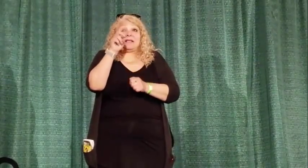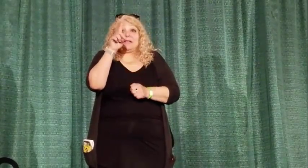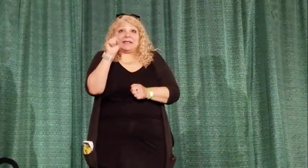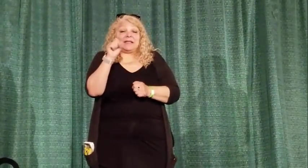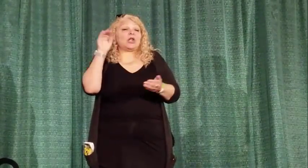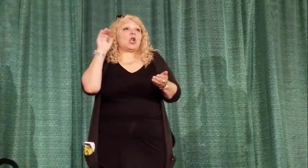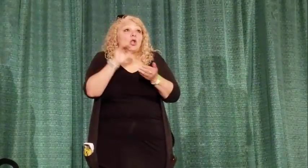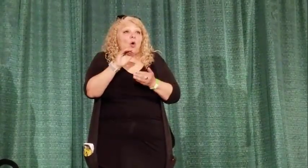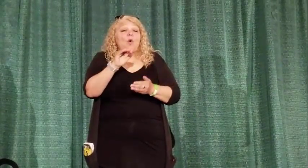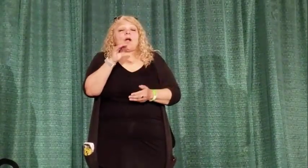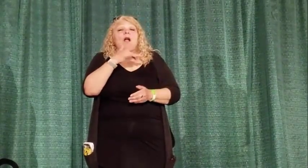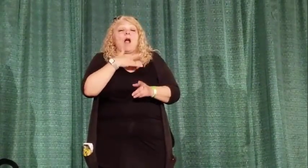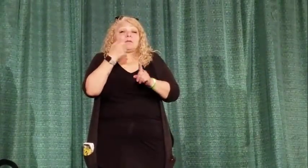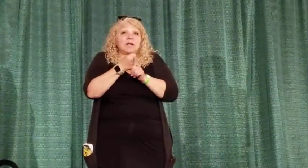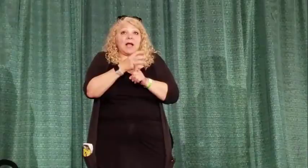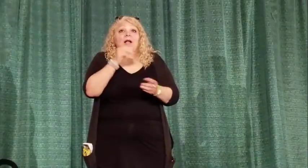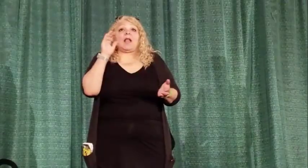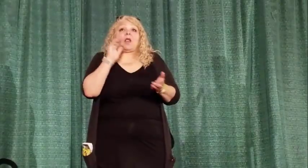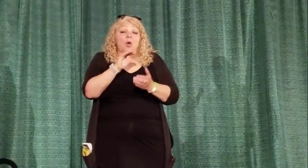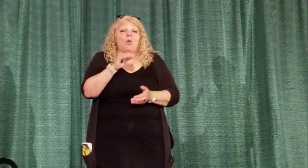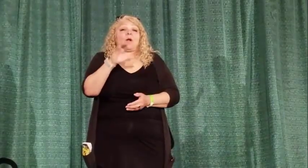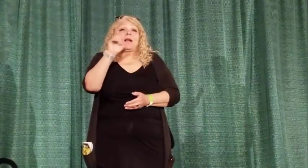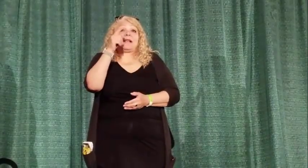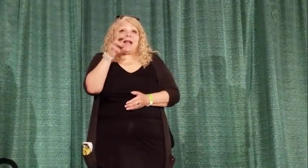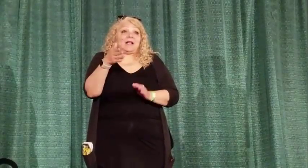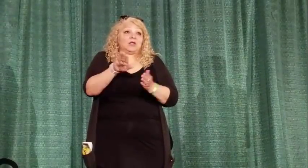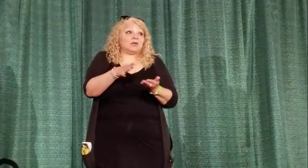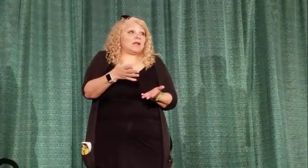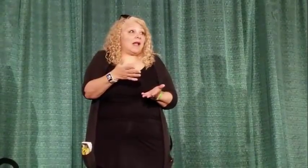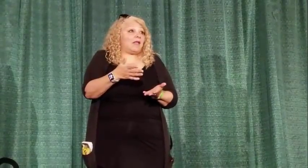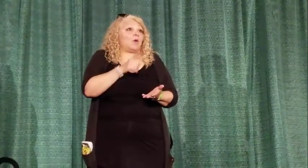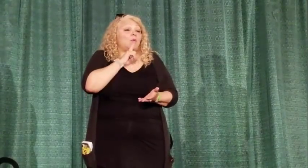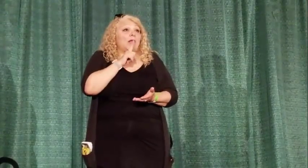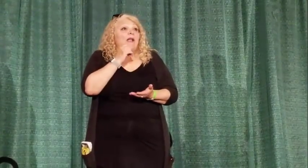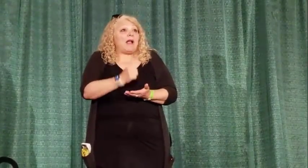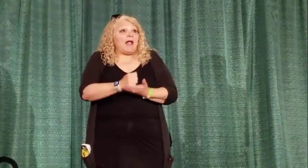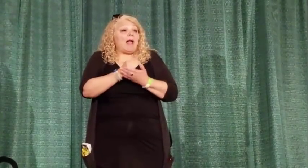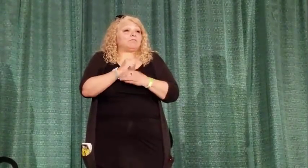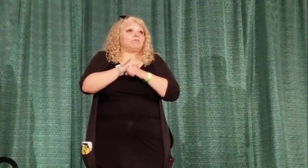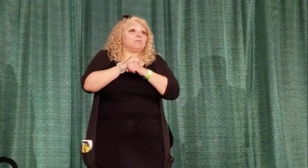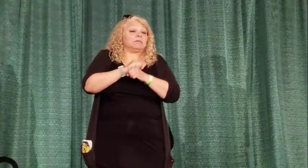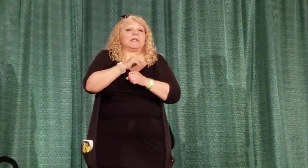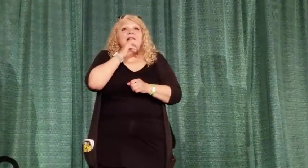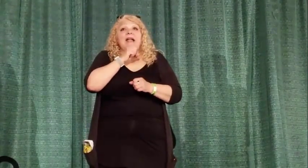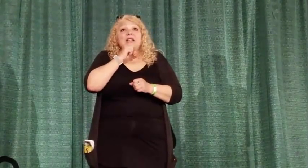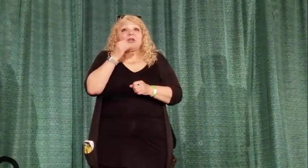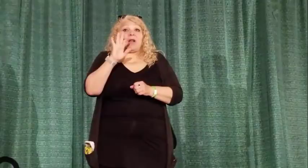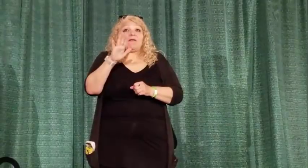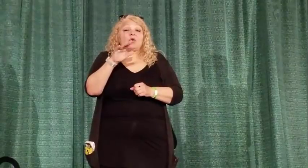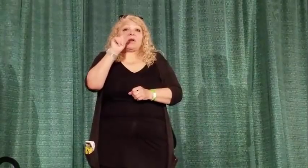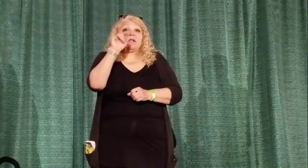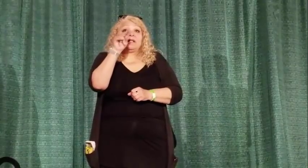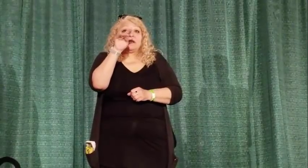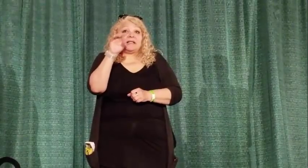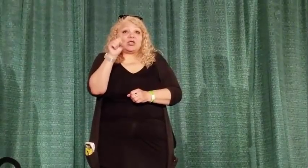lower cancer death. They restore and help prevent aging of the tissues. They